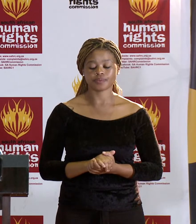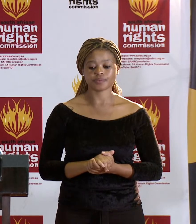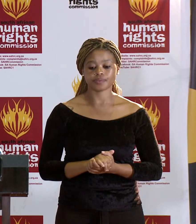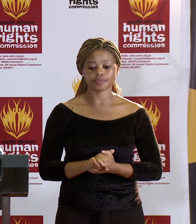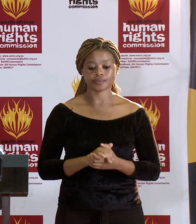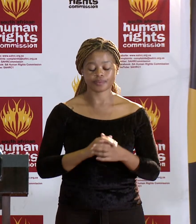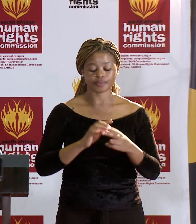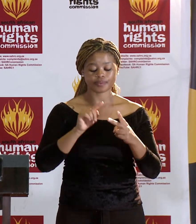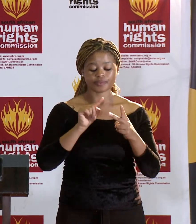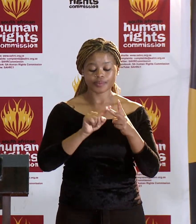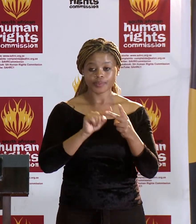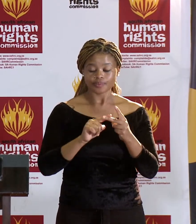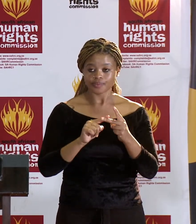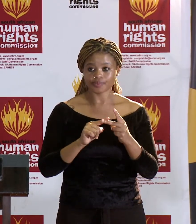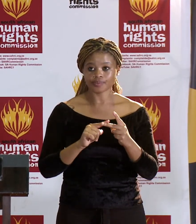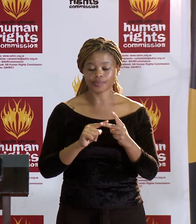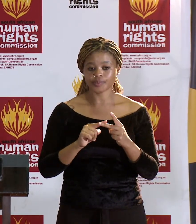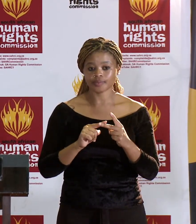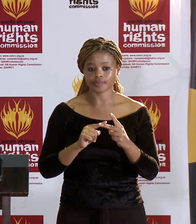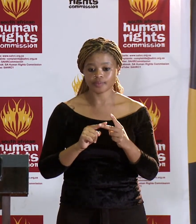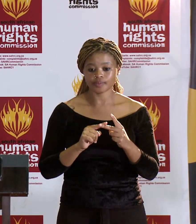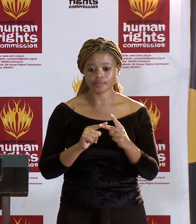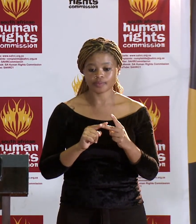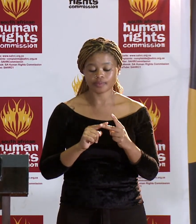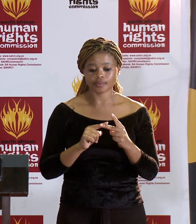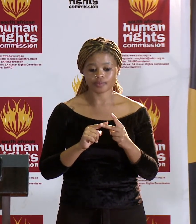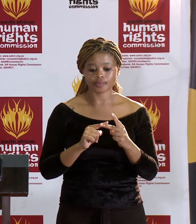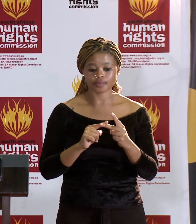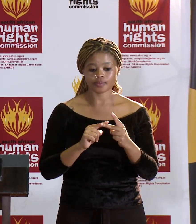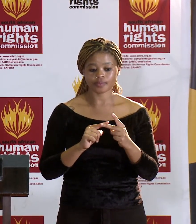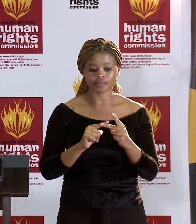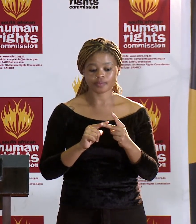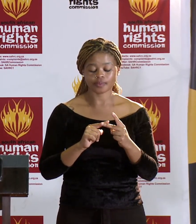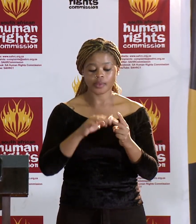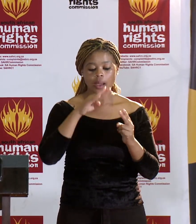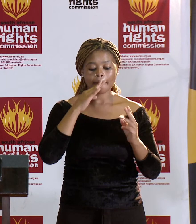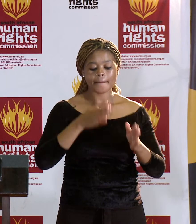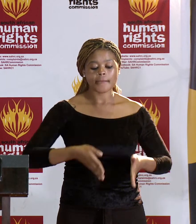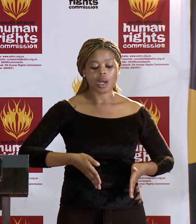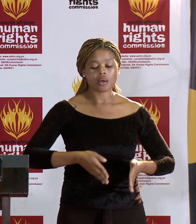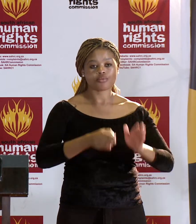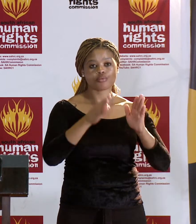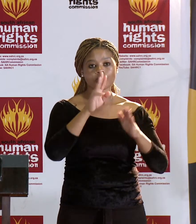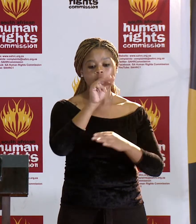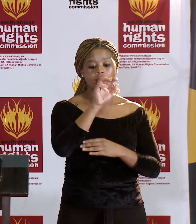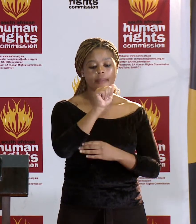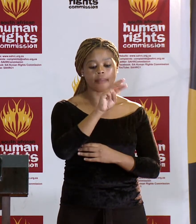The second, a treasure map, a road map.